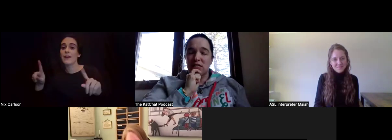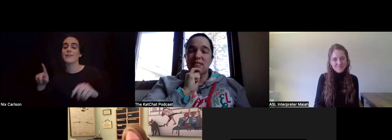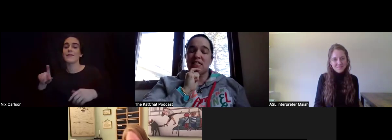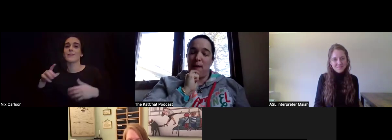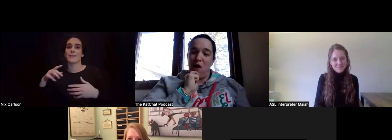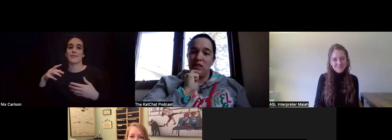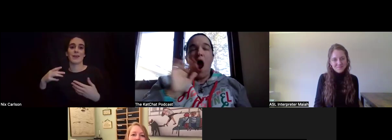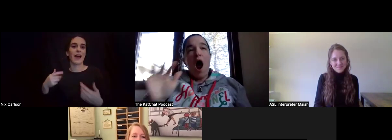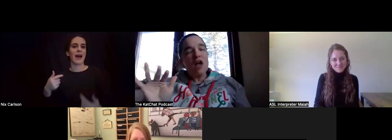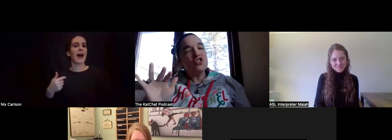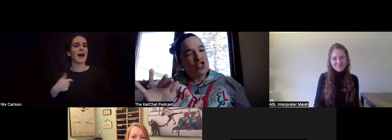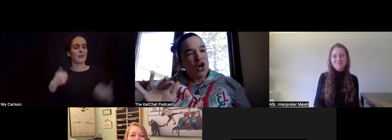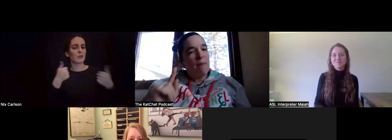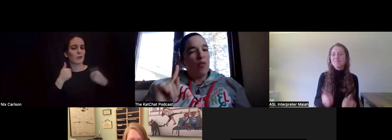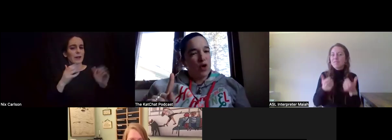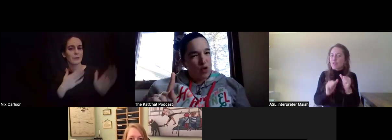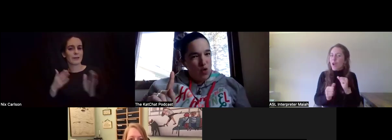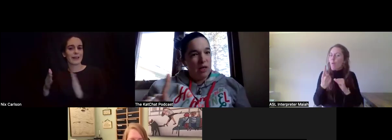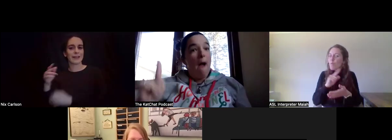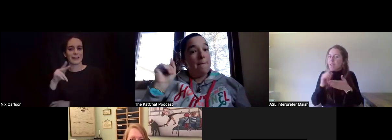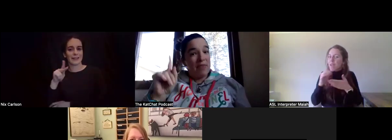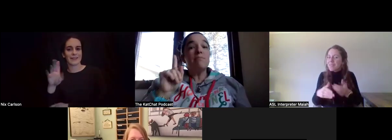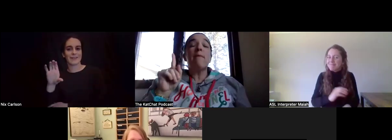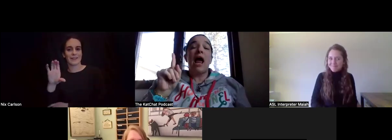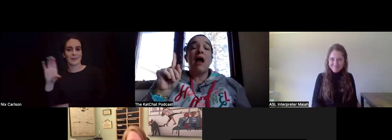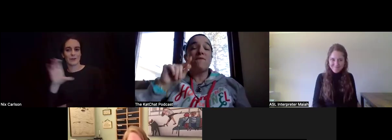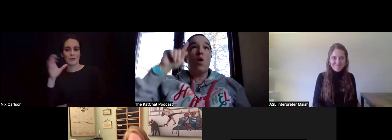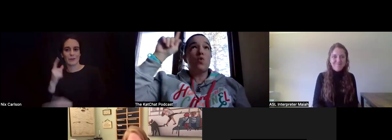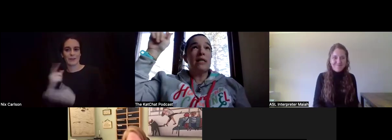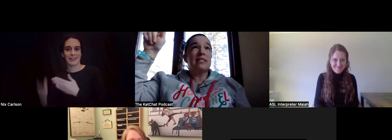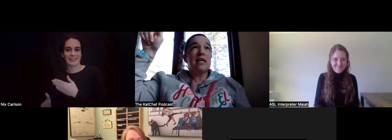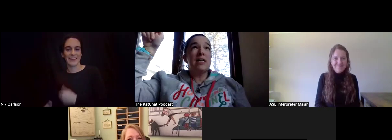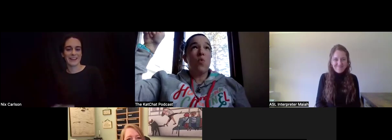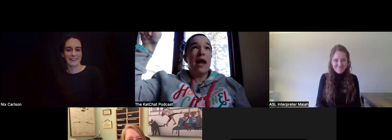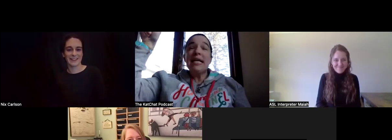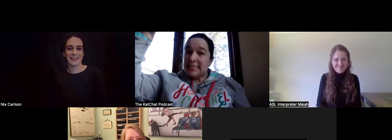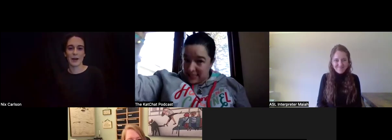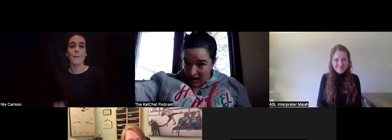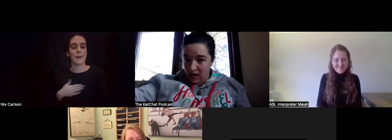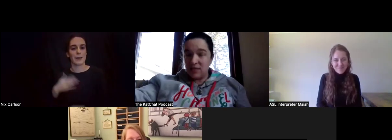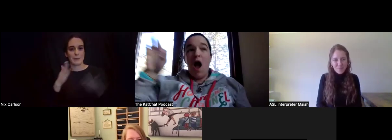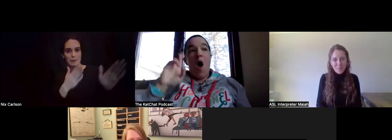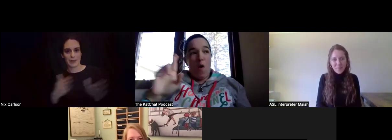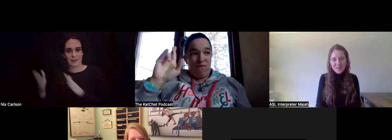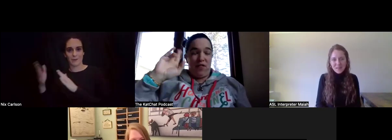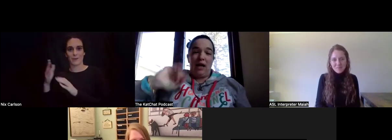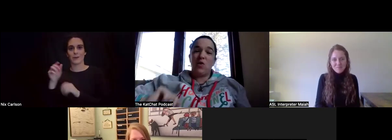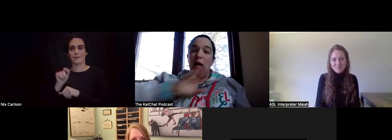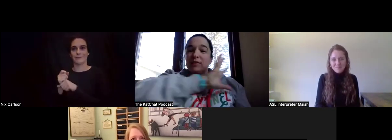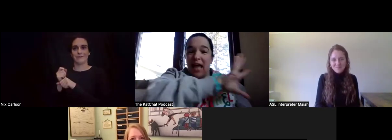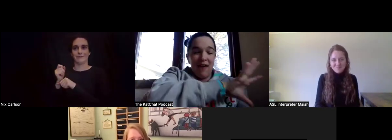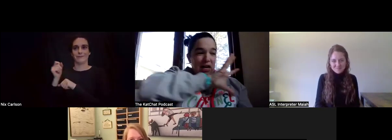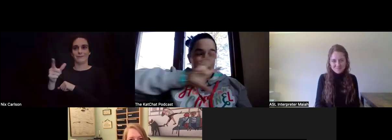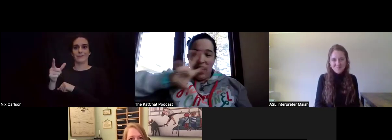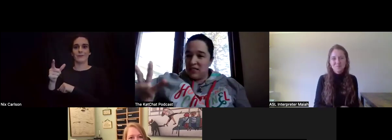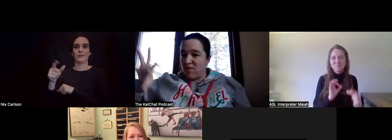City Christmas One weekend. experience. Unsure about the cruise, but that's my plan for 2026. Hopefully, Perfect.